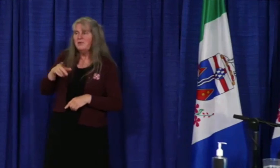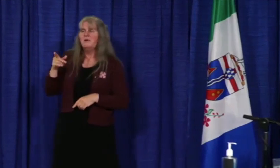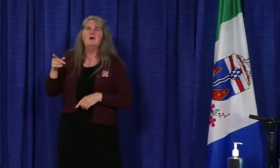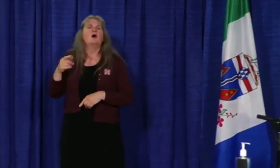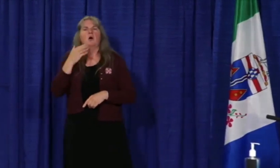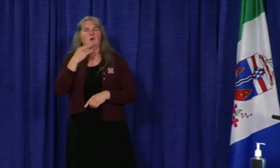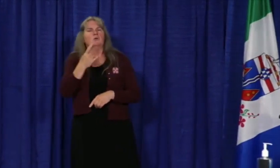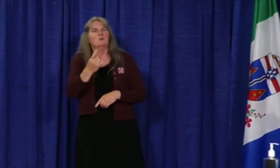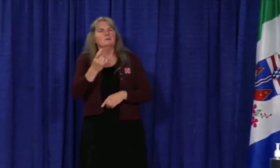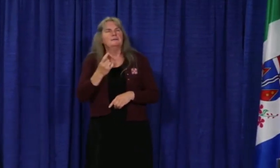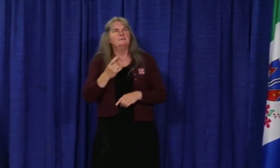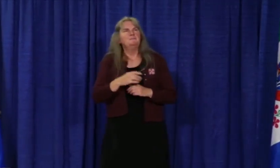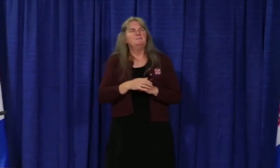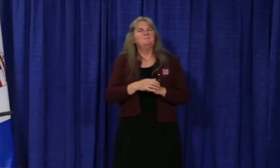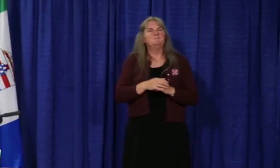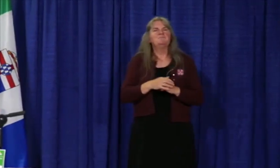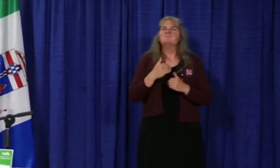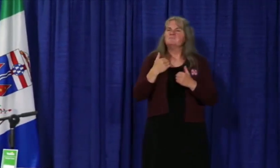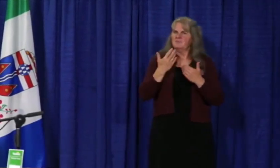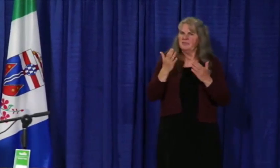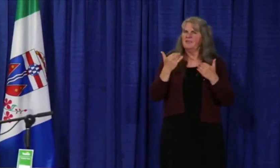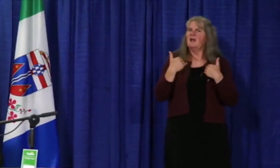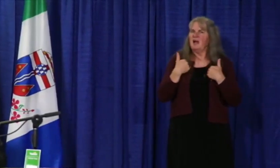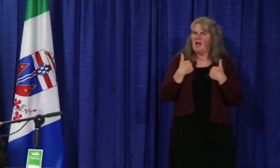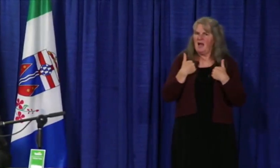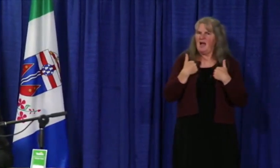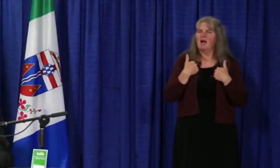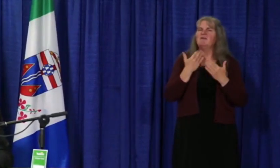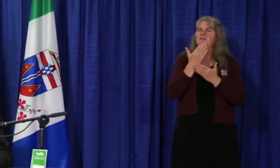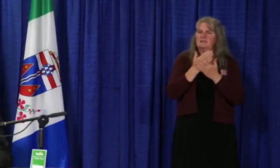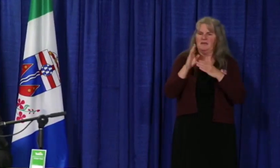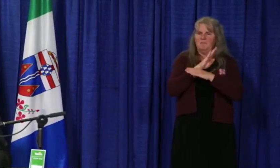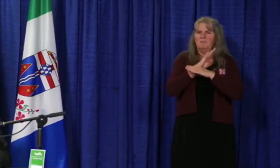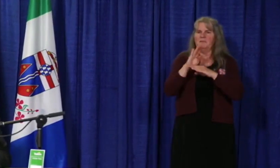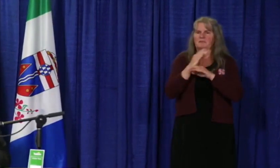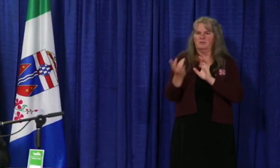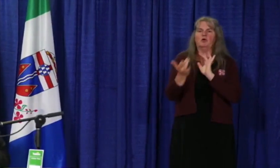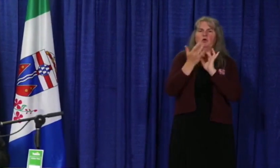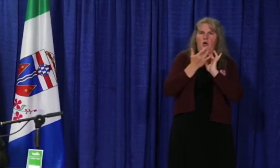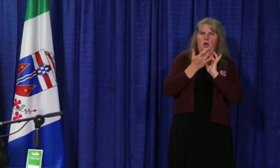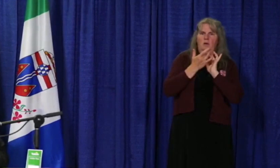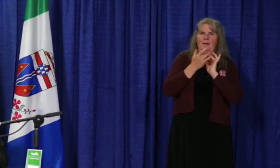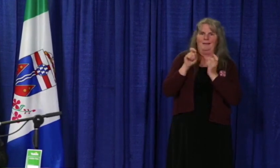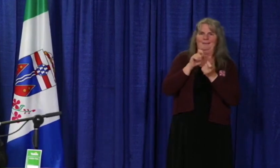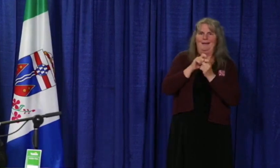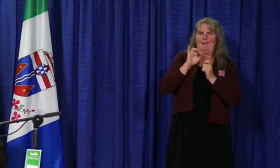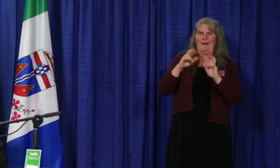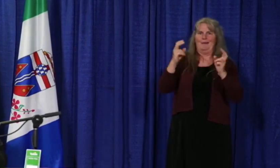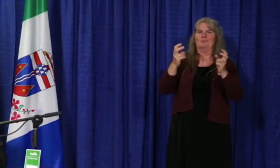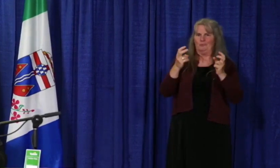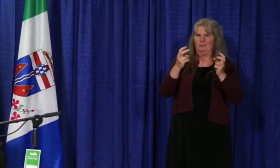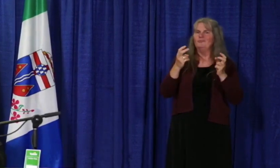It's a good question. We have had folks from businesses contact us about exactly these